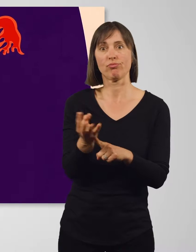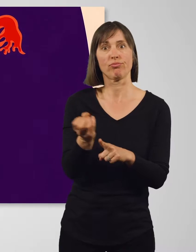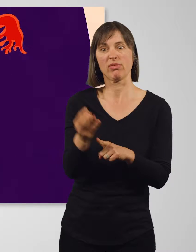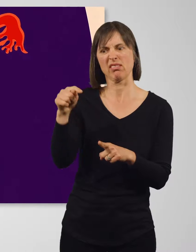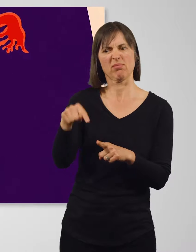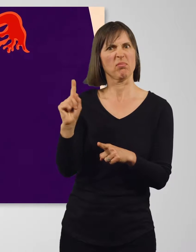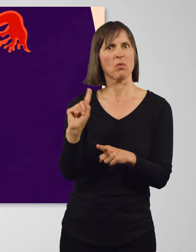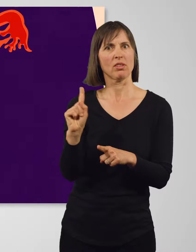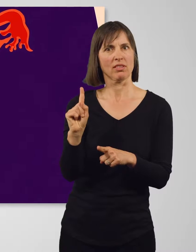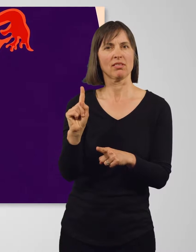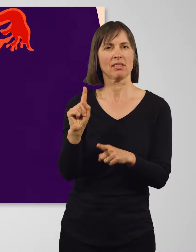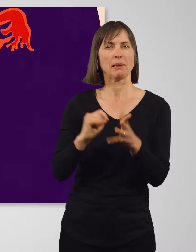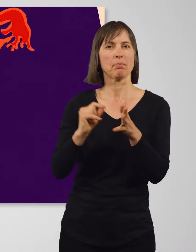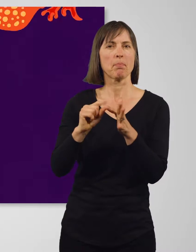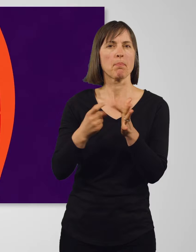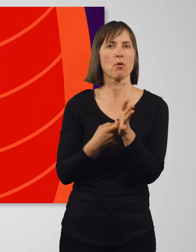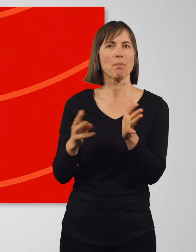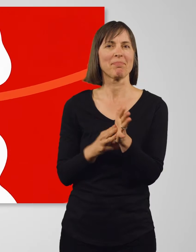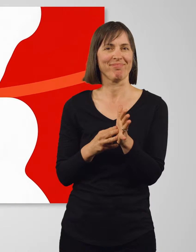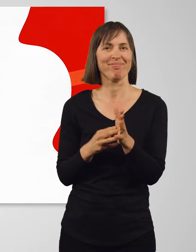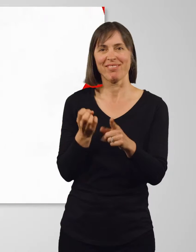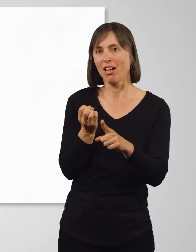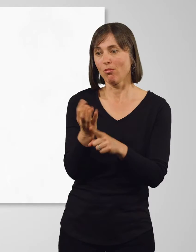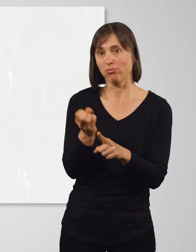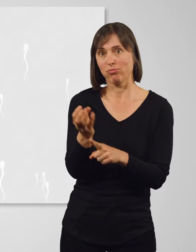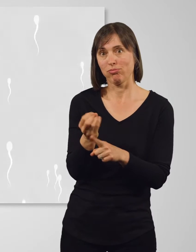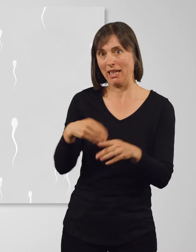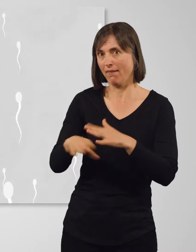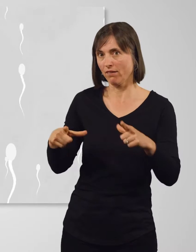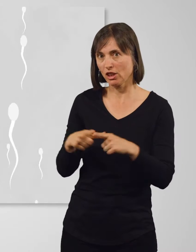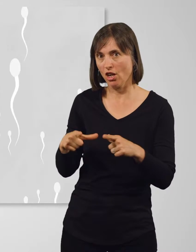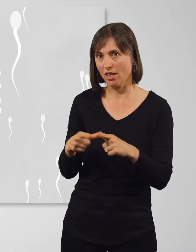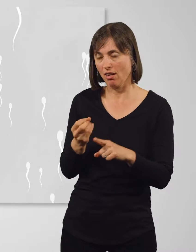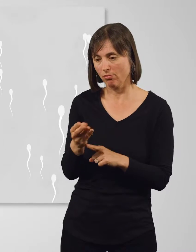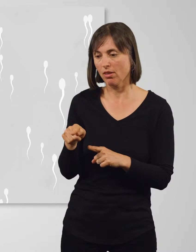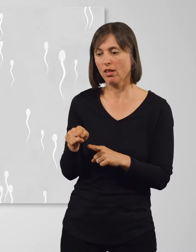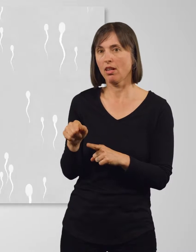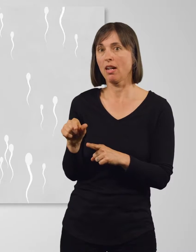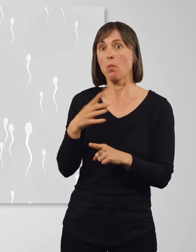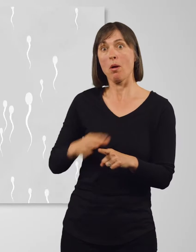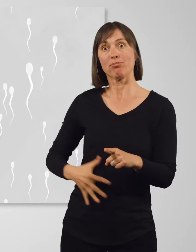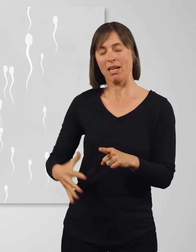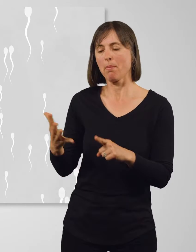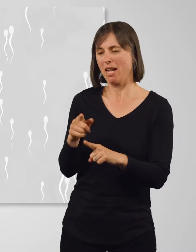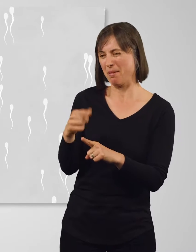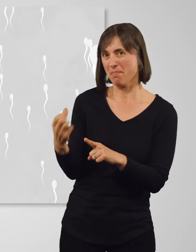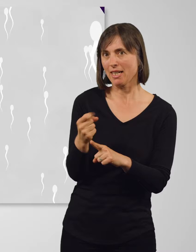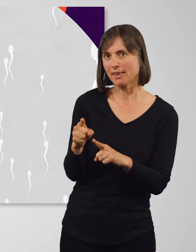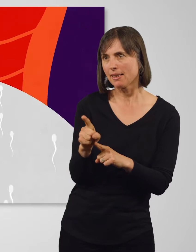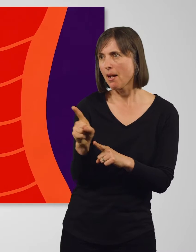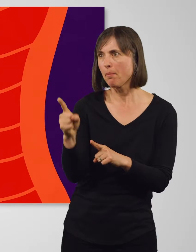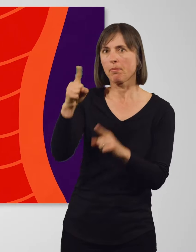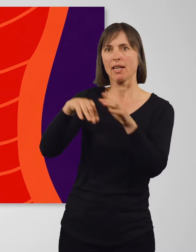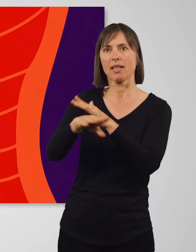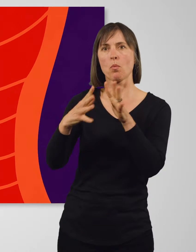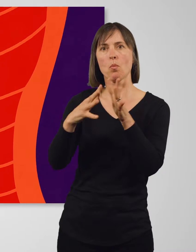fluid from his penis into her vagina. The fluid contains millions of tiny cells called sperm. For a pregnancy to occur,